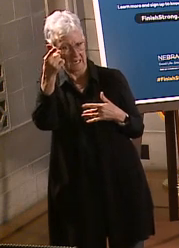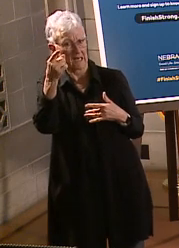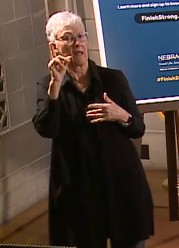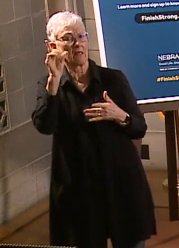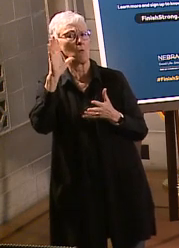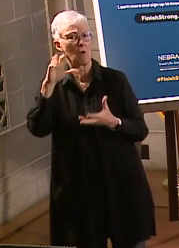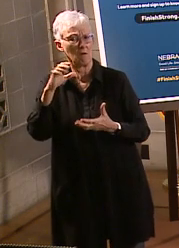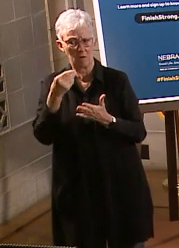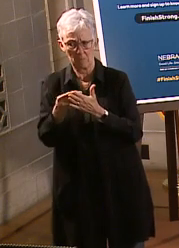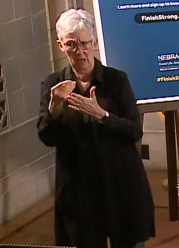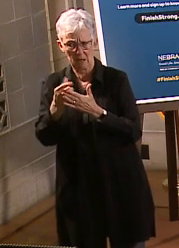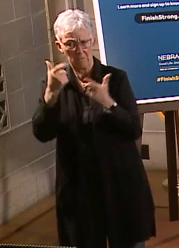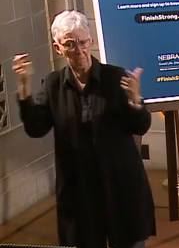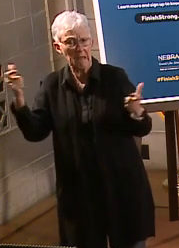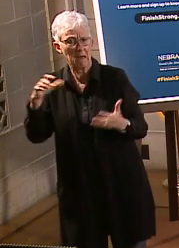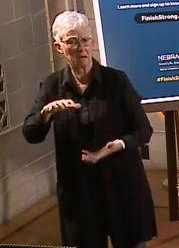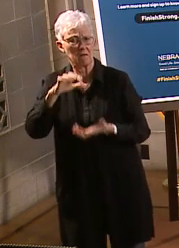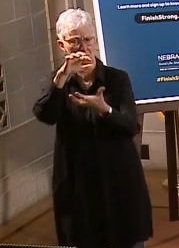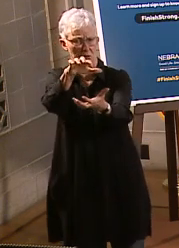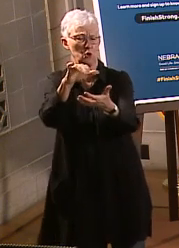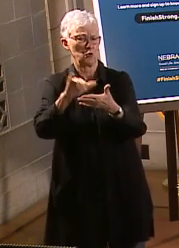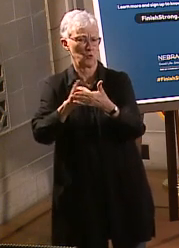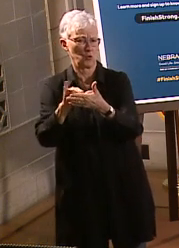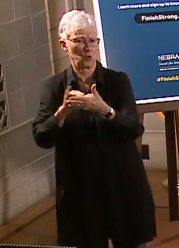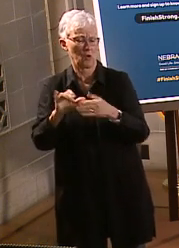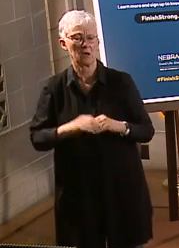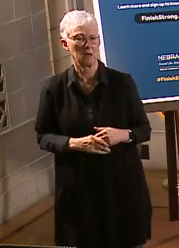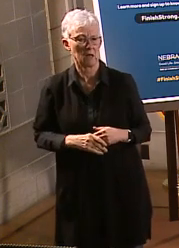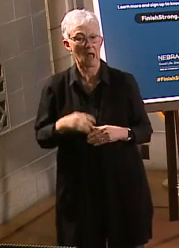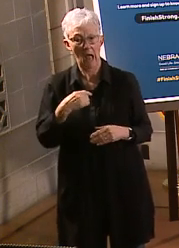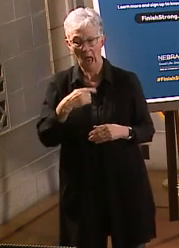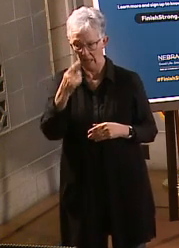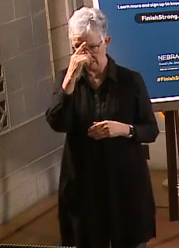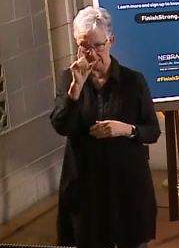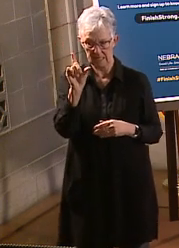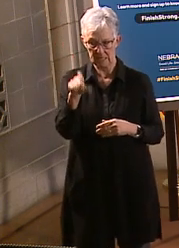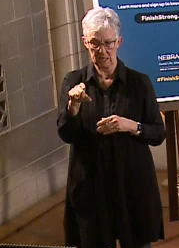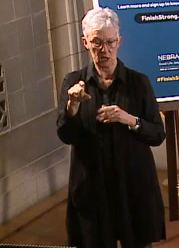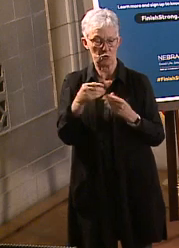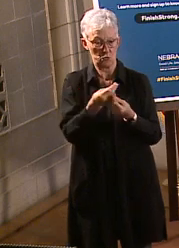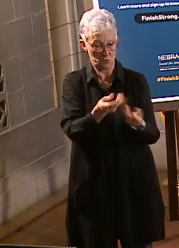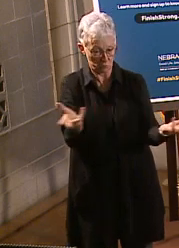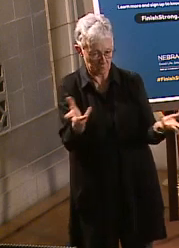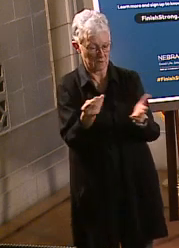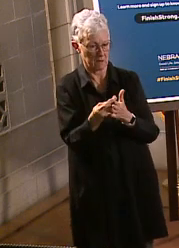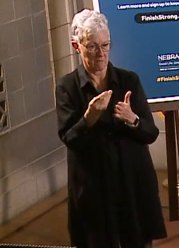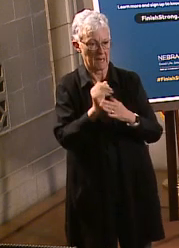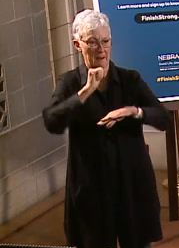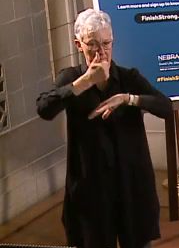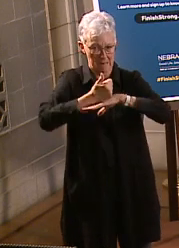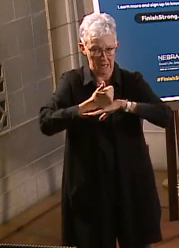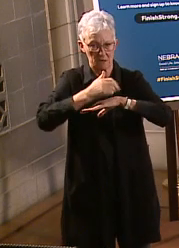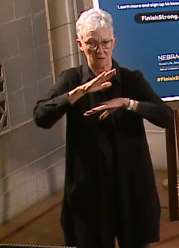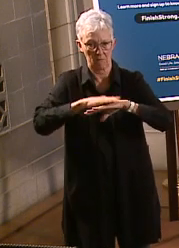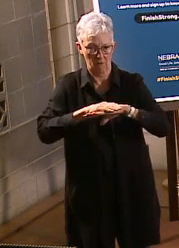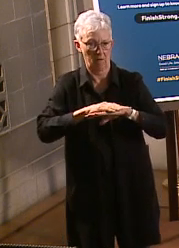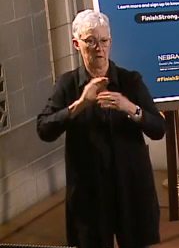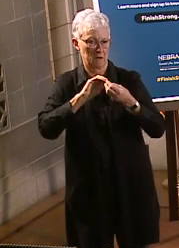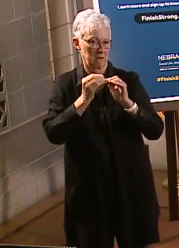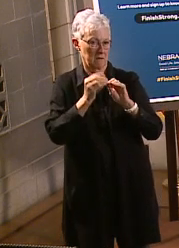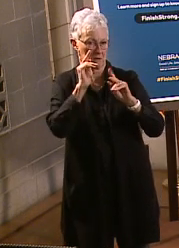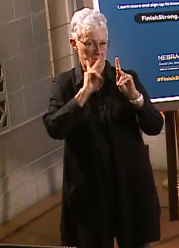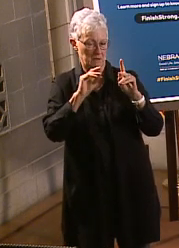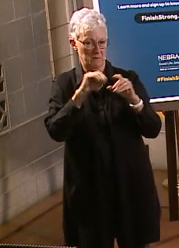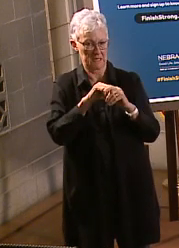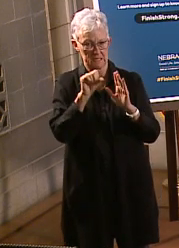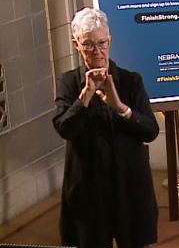any sort of government program. The per capita way is the fair way to do it, and that's what Congress should do, is look at, if they're going to do a stimulus package, do it